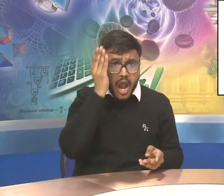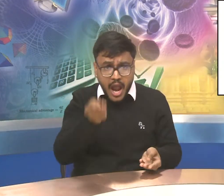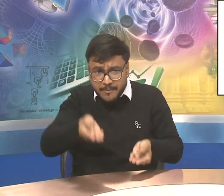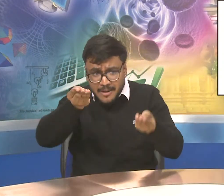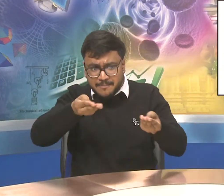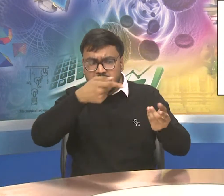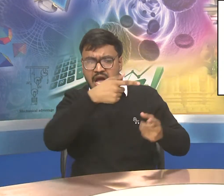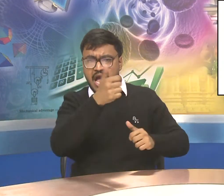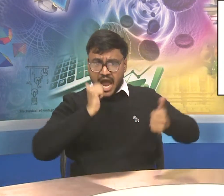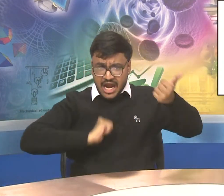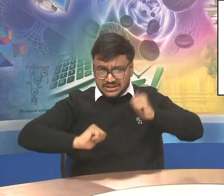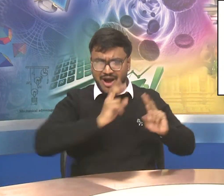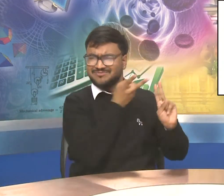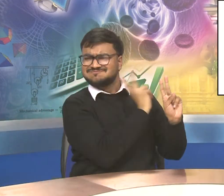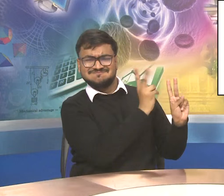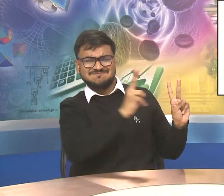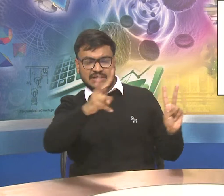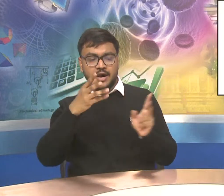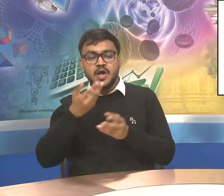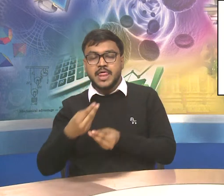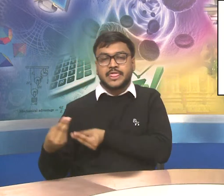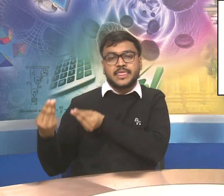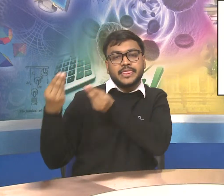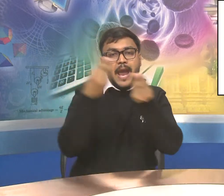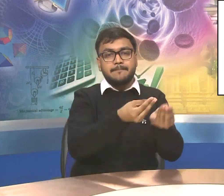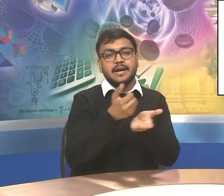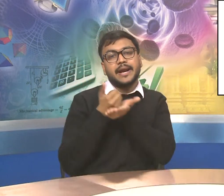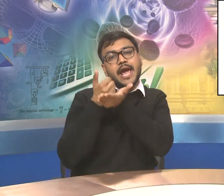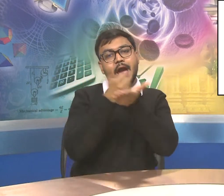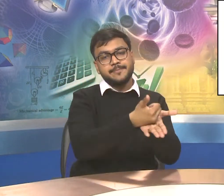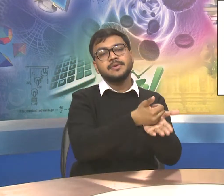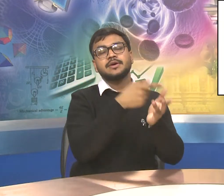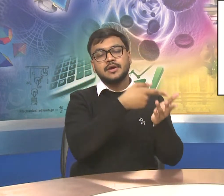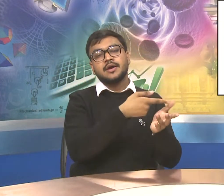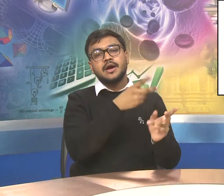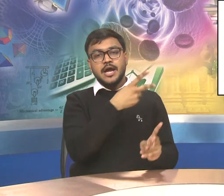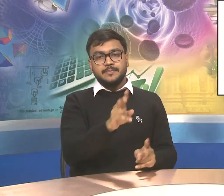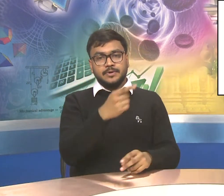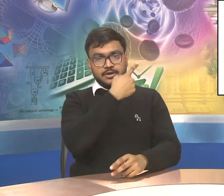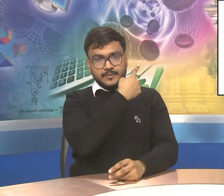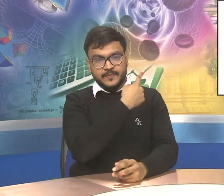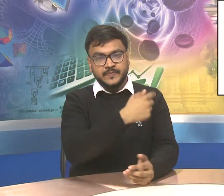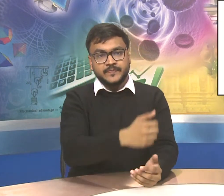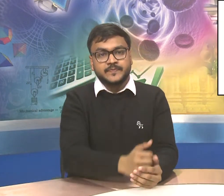For example, magazines, location of the textbooks, references